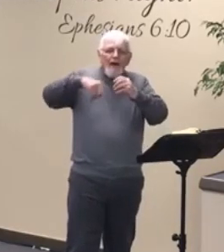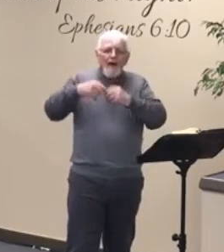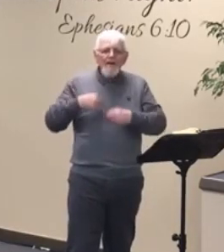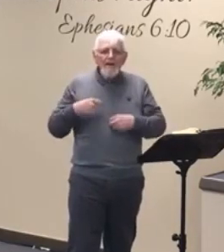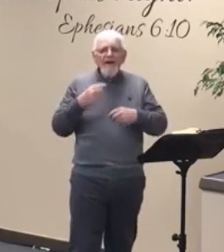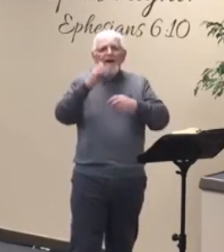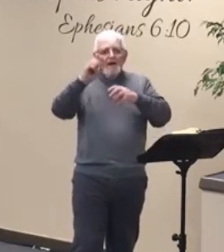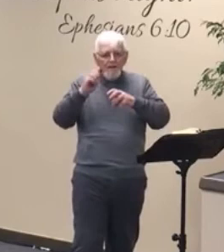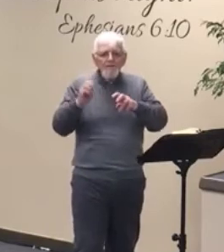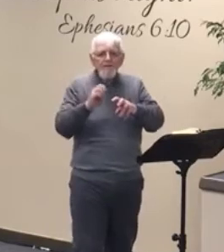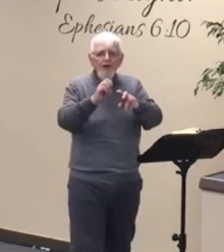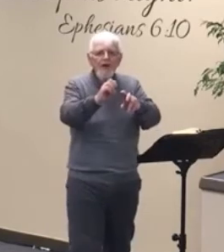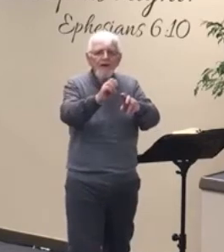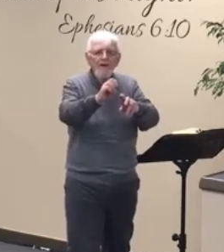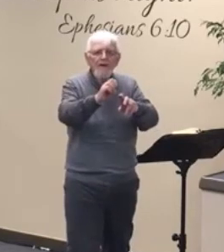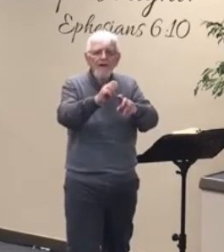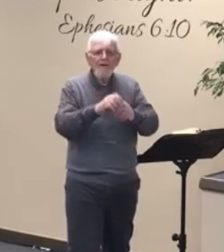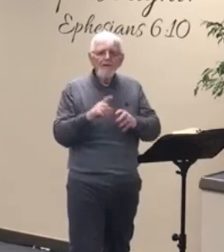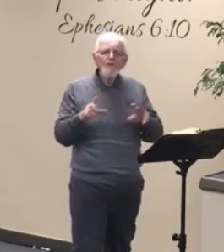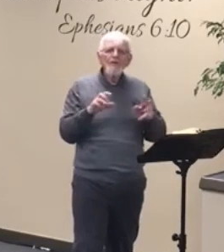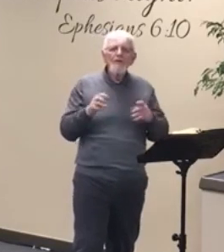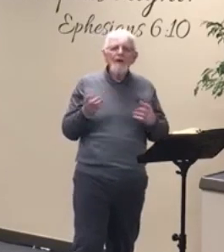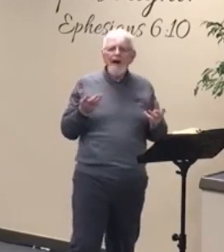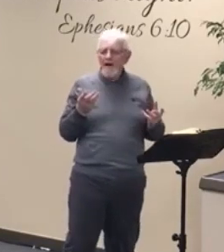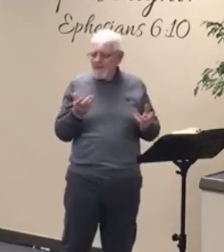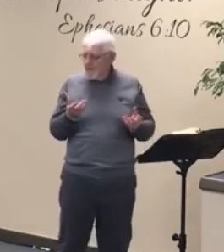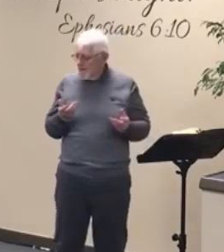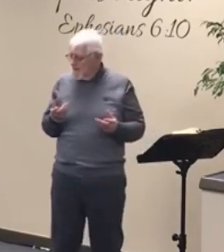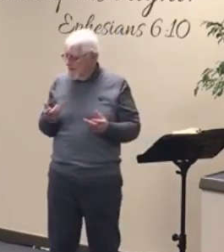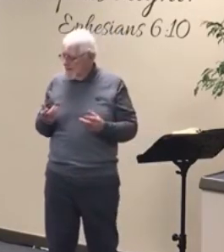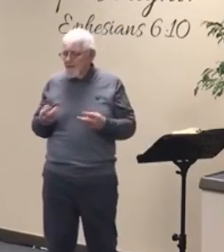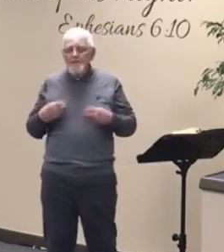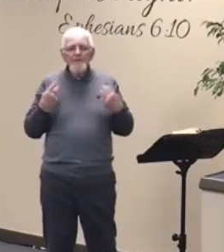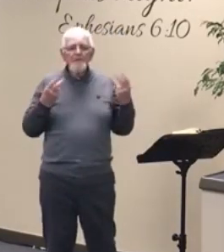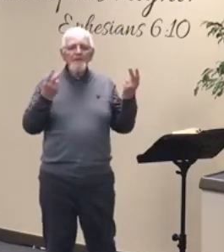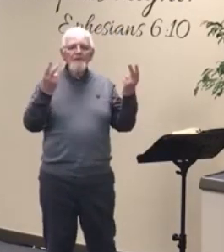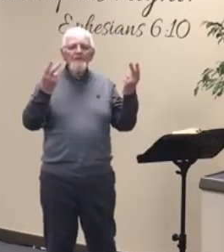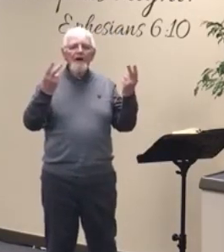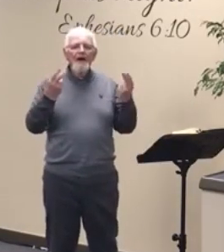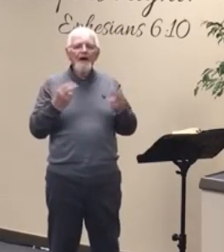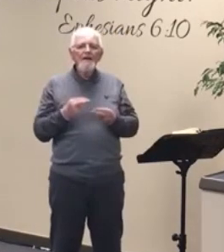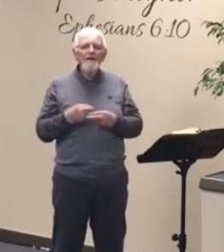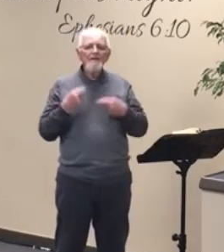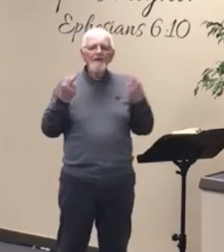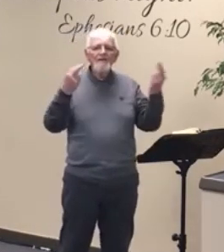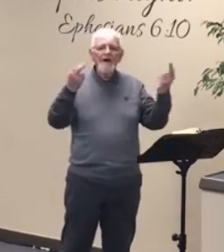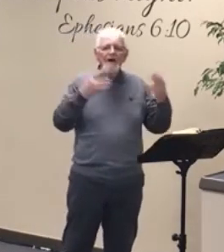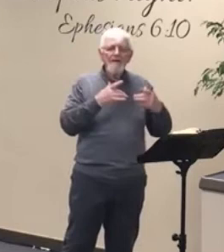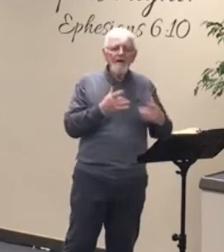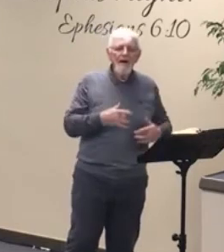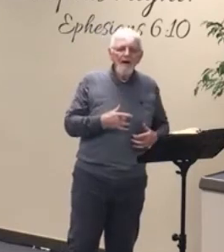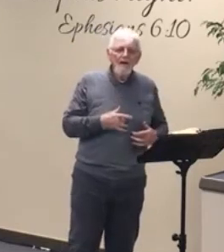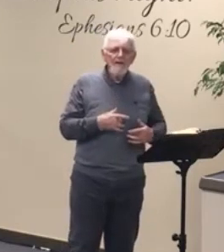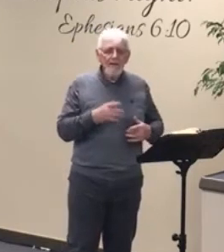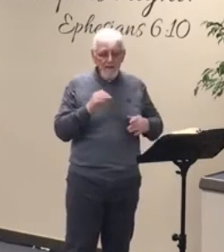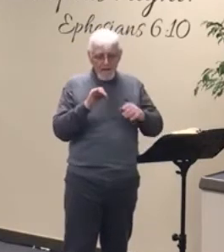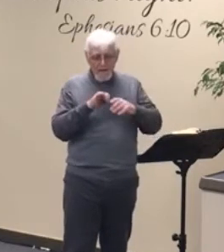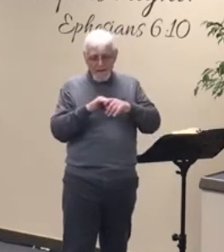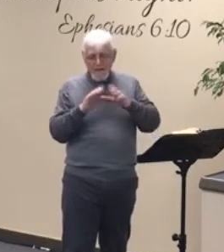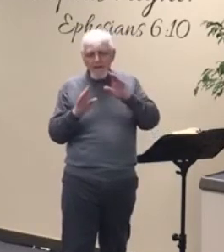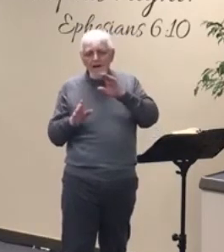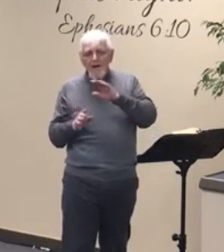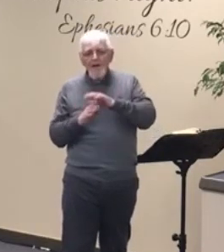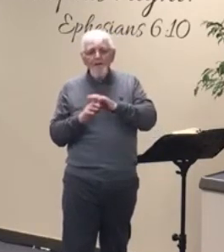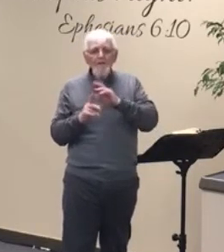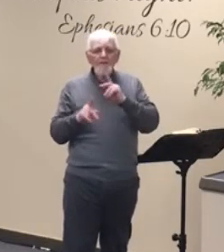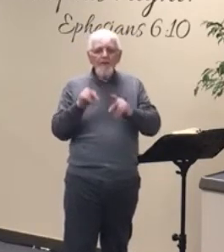eternity. To do what? To revive the spirit of the humble and to revive the heart of the contrite ones.